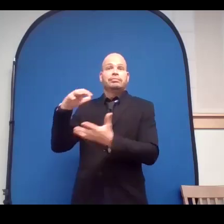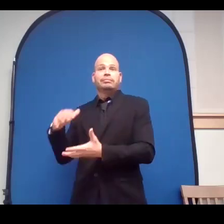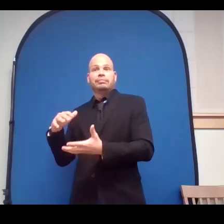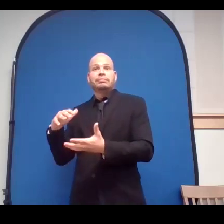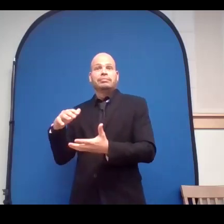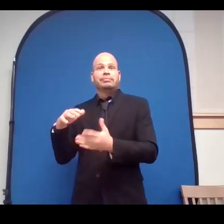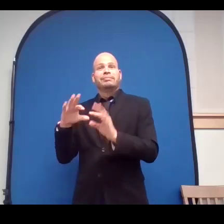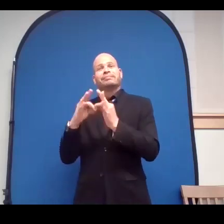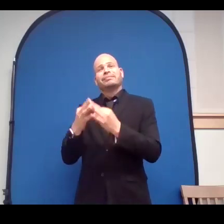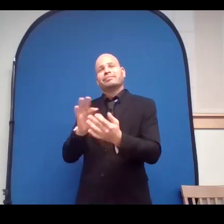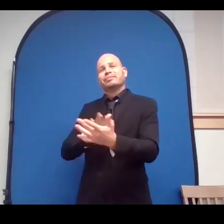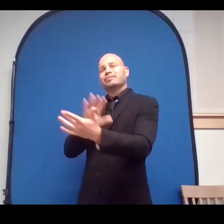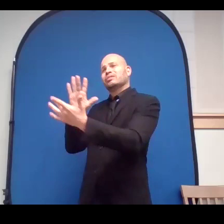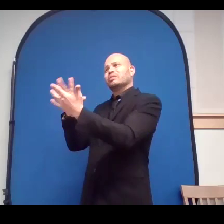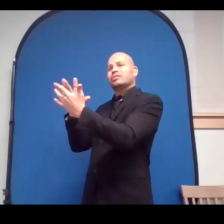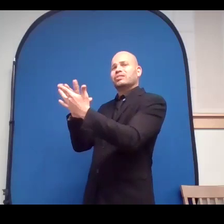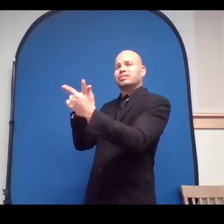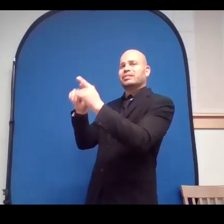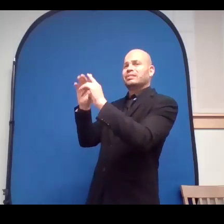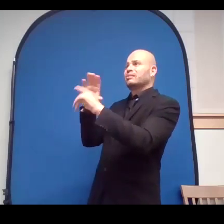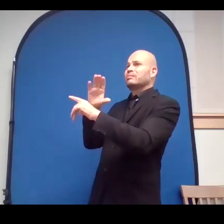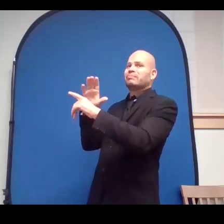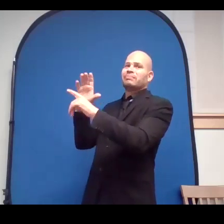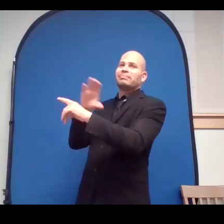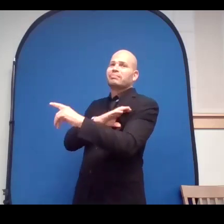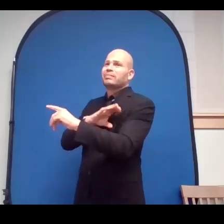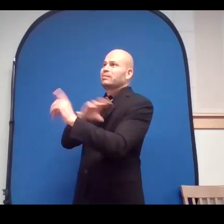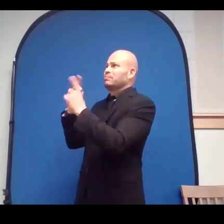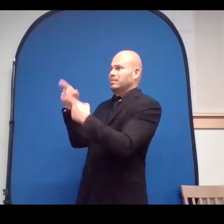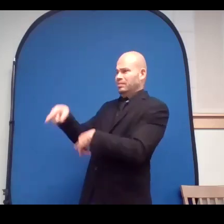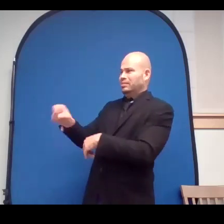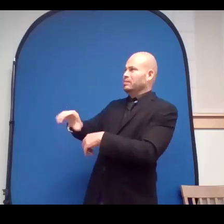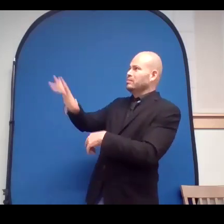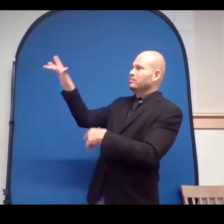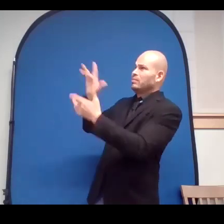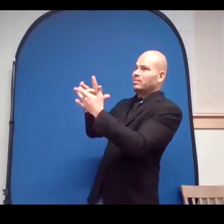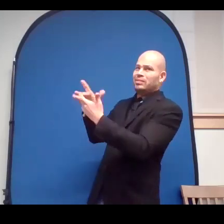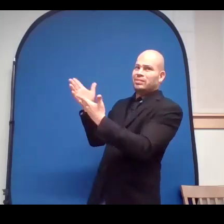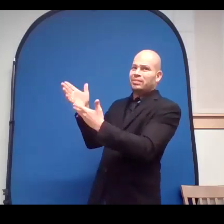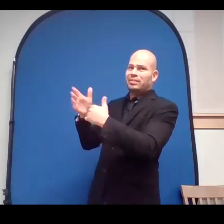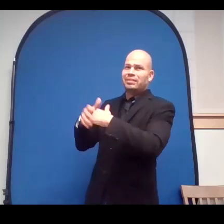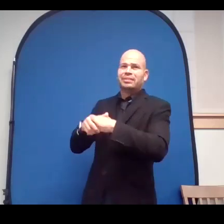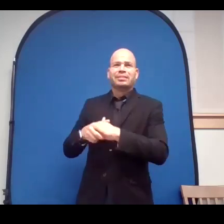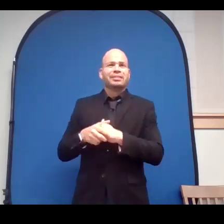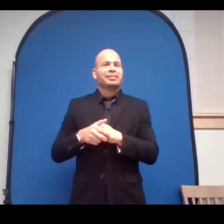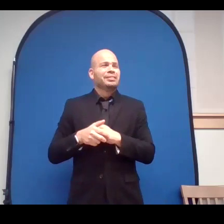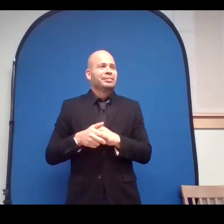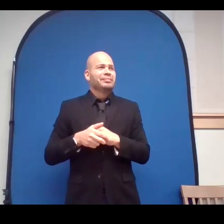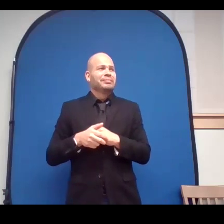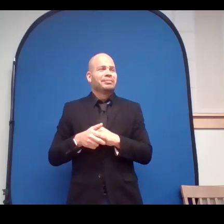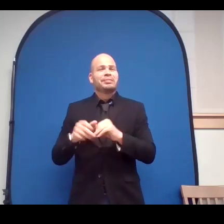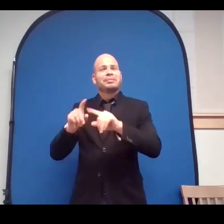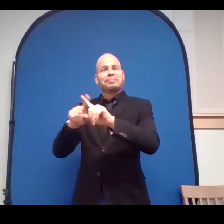reached out to their local law enforcement, hadn't they? Yes. And they'd done that several months before, hadn't they?